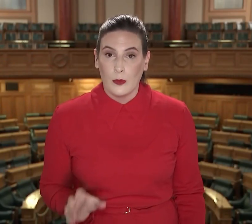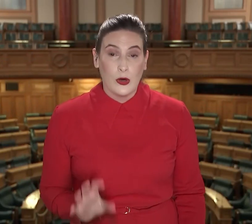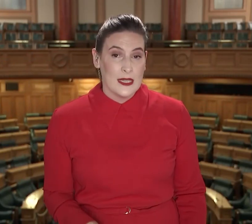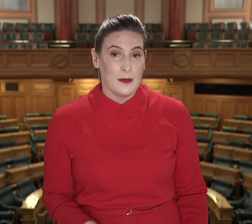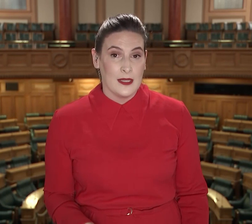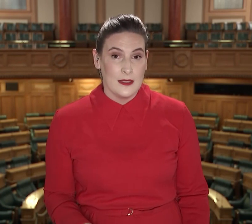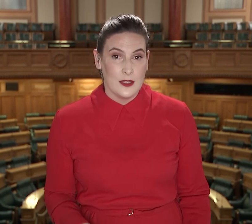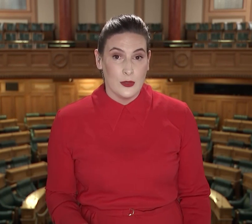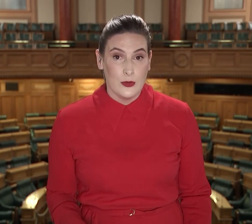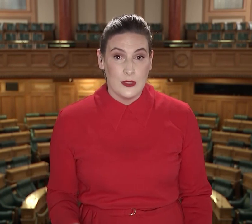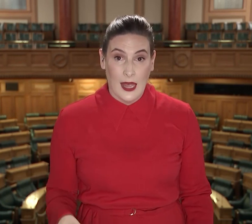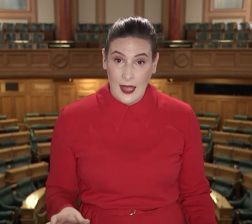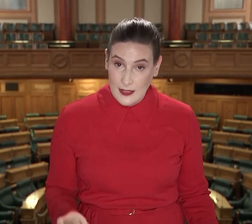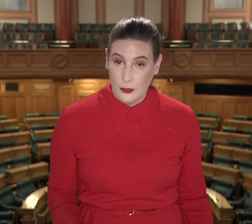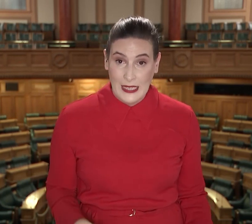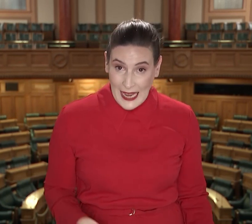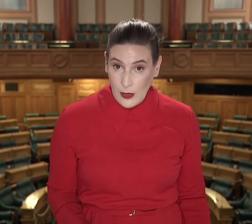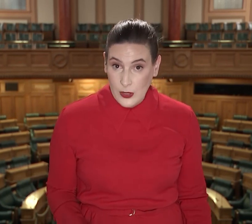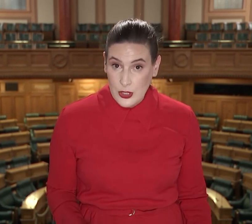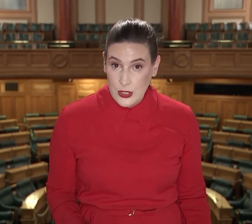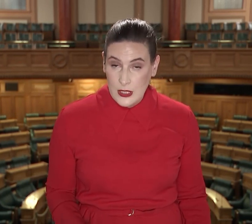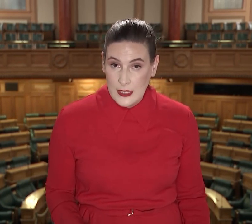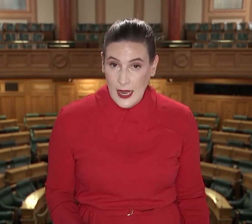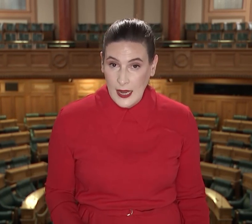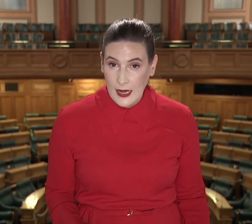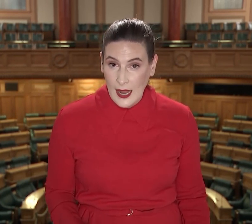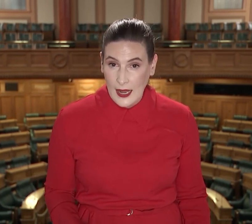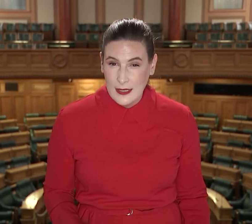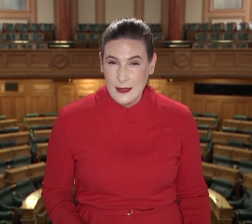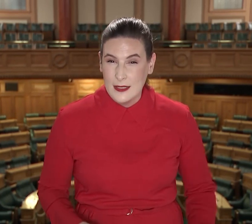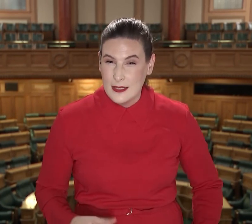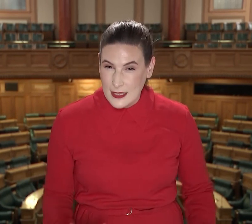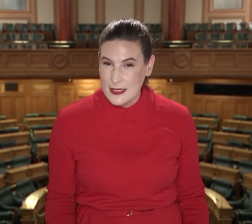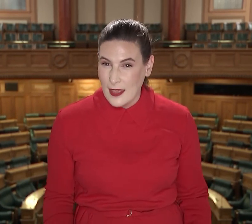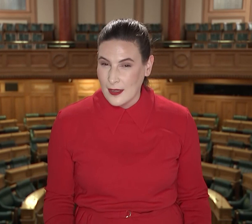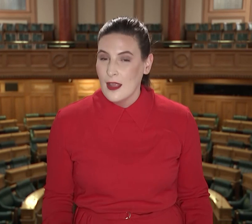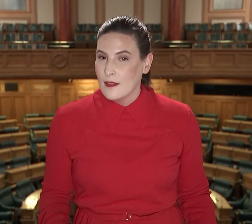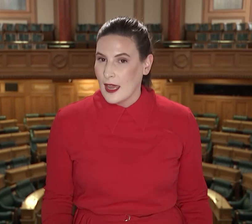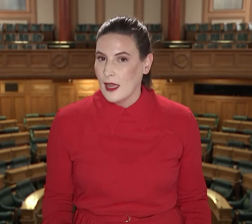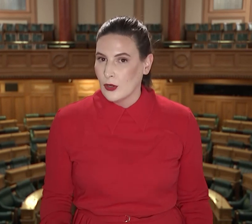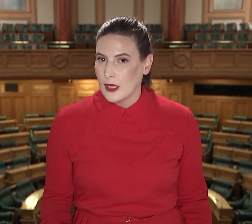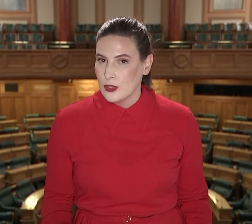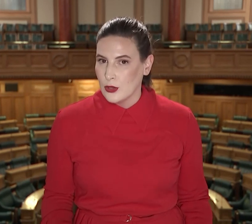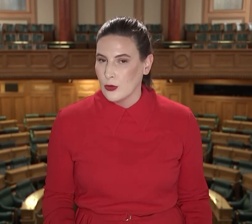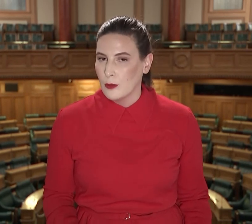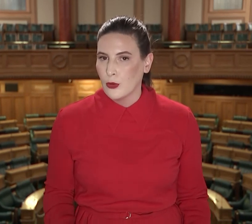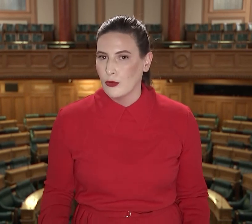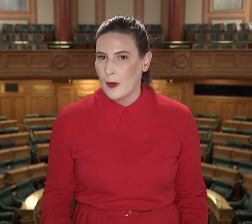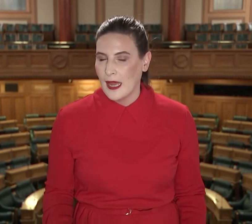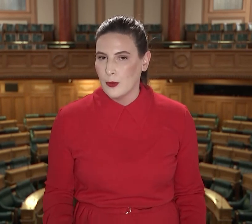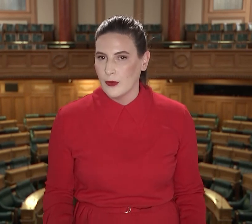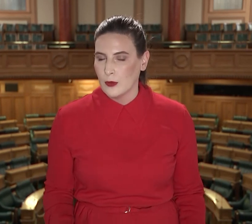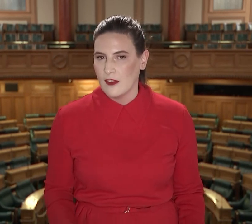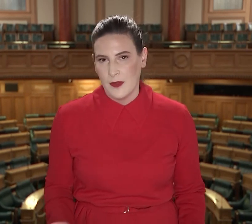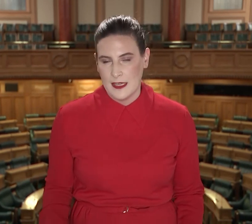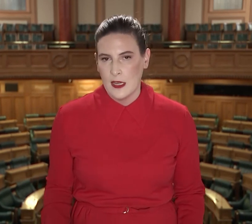at home. Chris Hipkins used different language today and did say that they are looking to improve